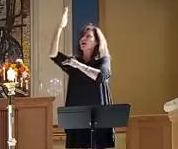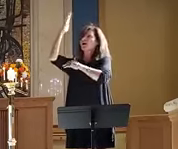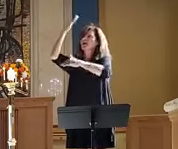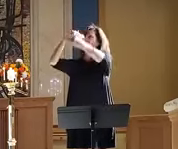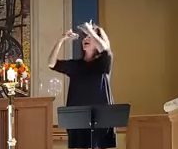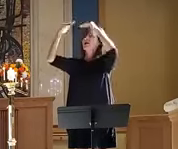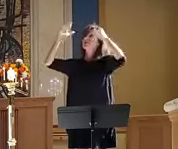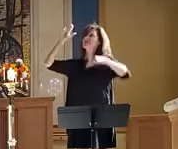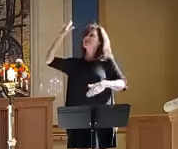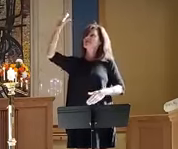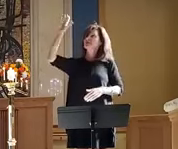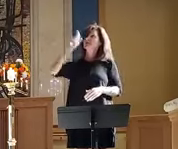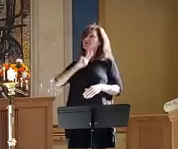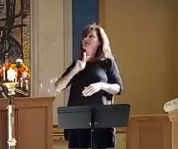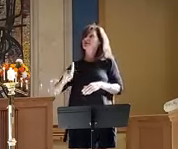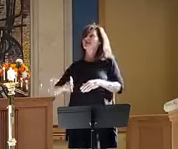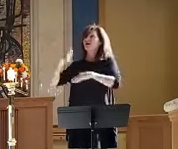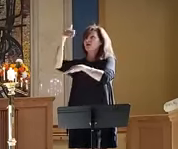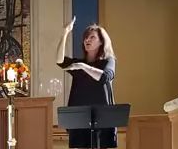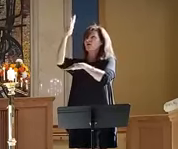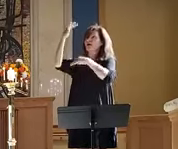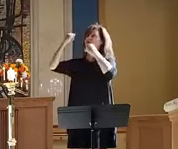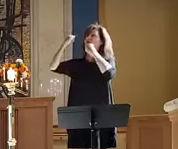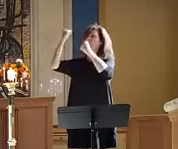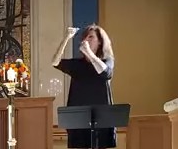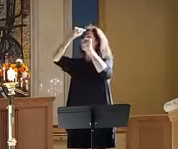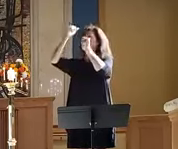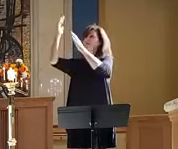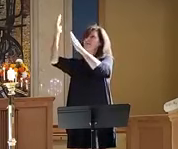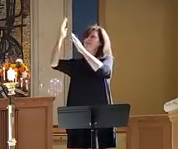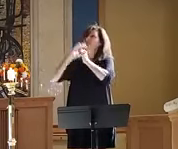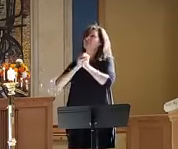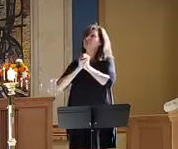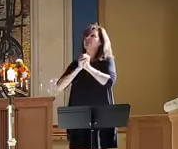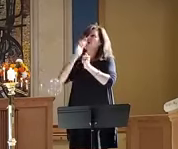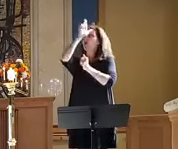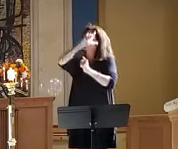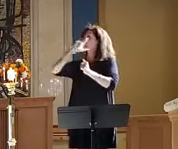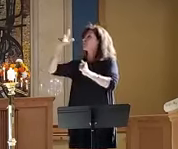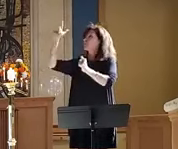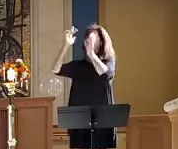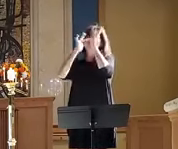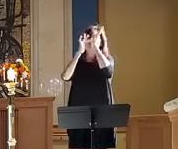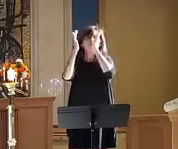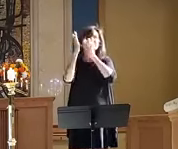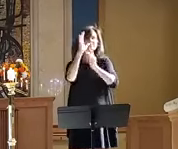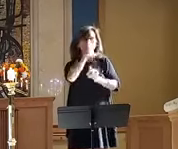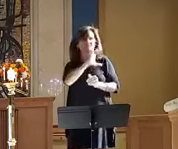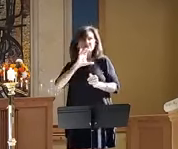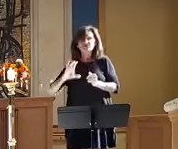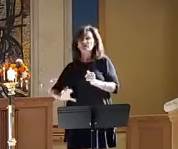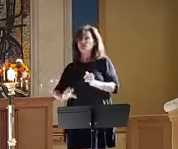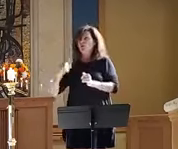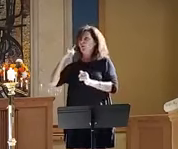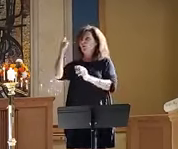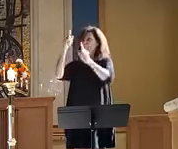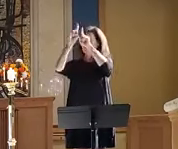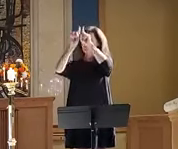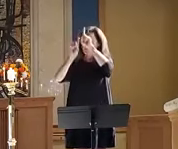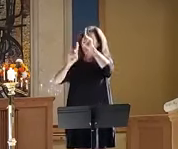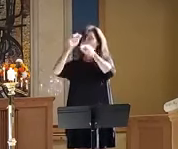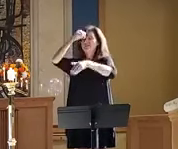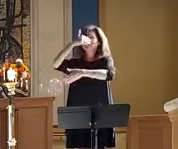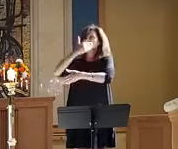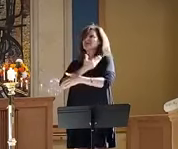God, heavenly King, O God, almighty Father, Lord Jesus Christ, only begotten